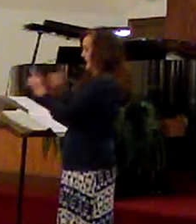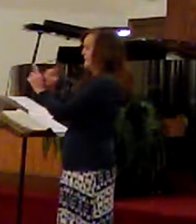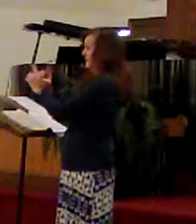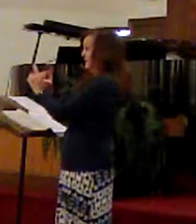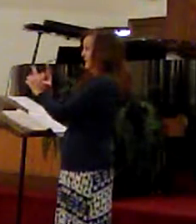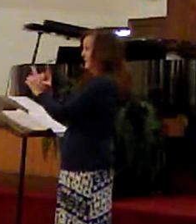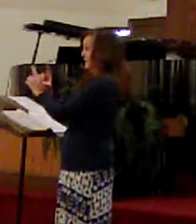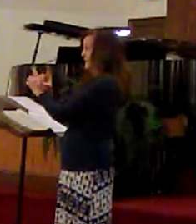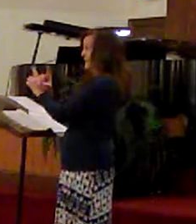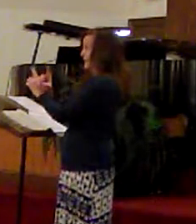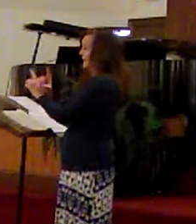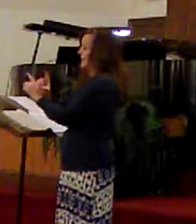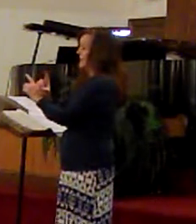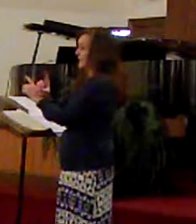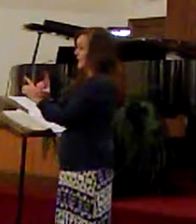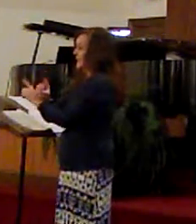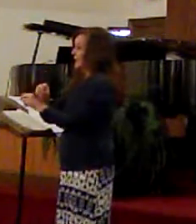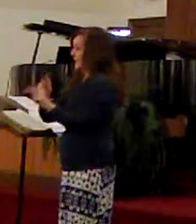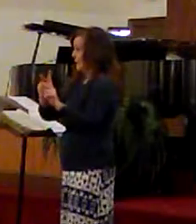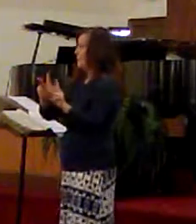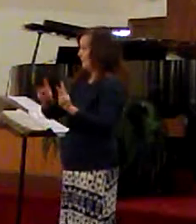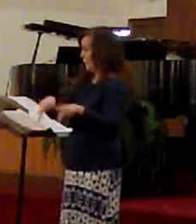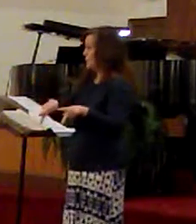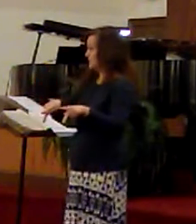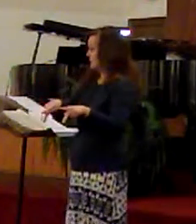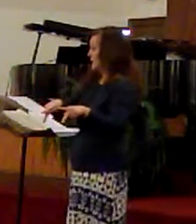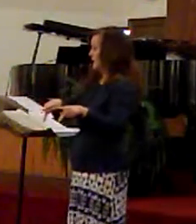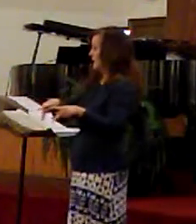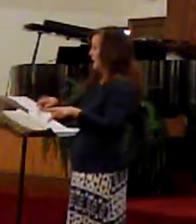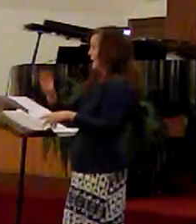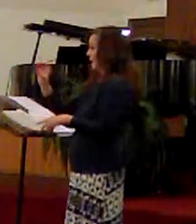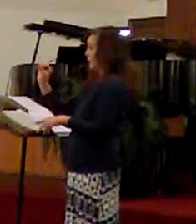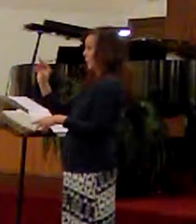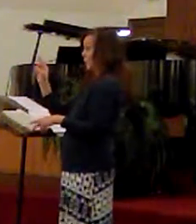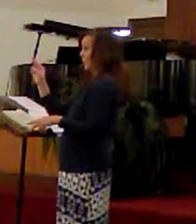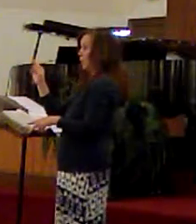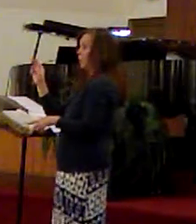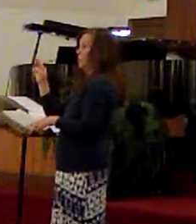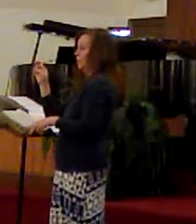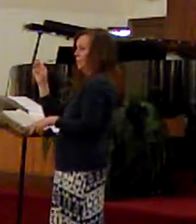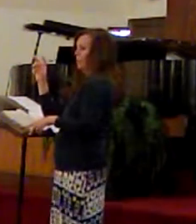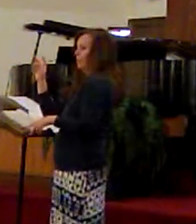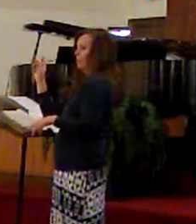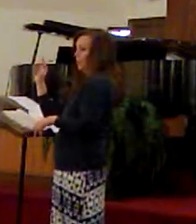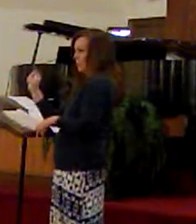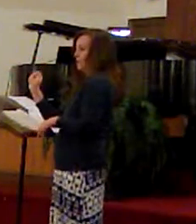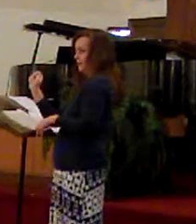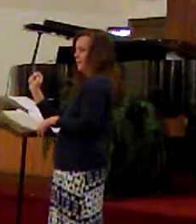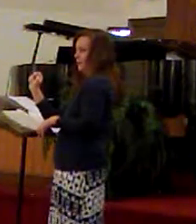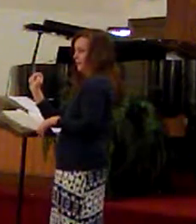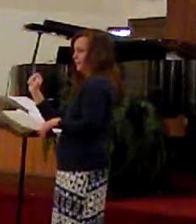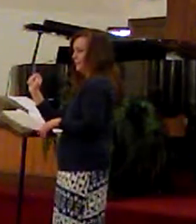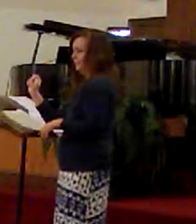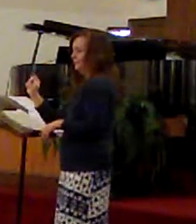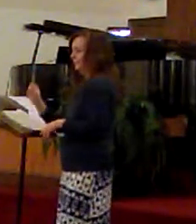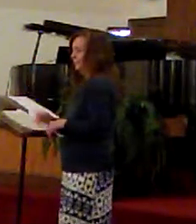I sure would like to know more about how Jesus Christ defended me, his